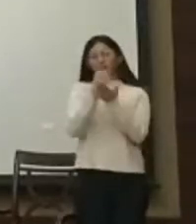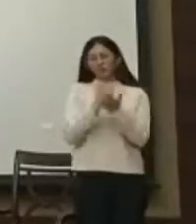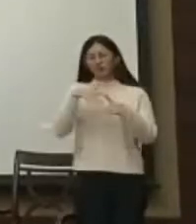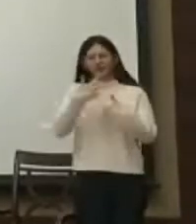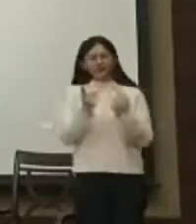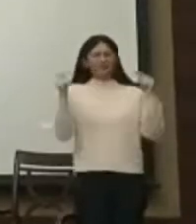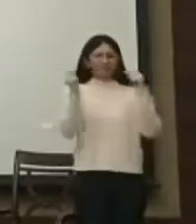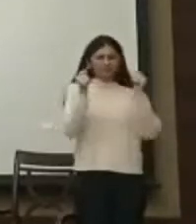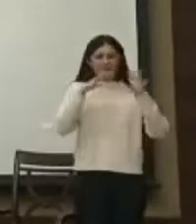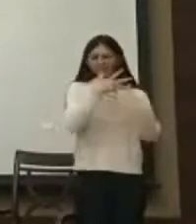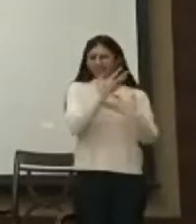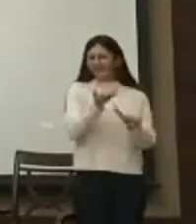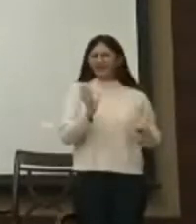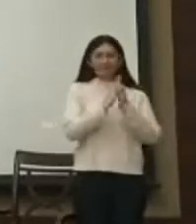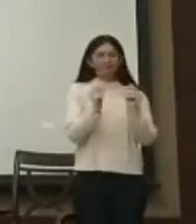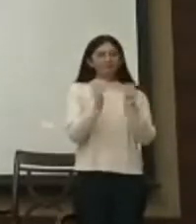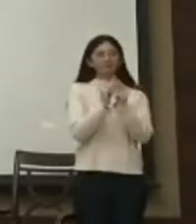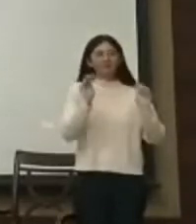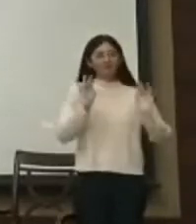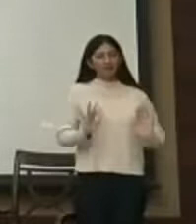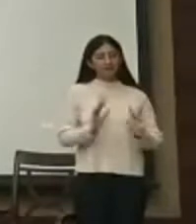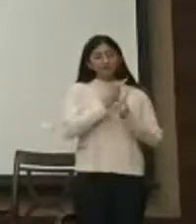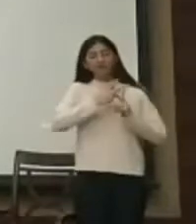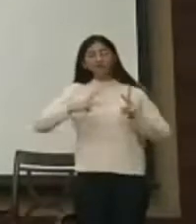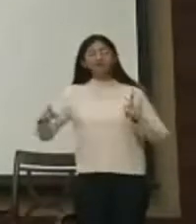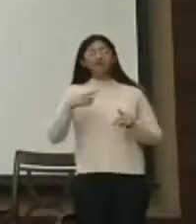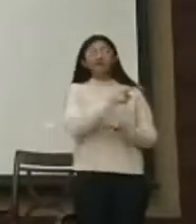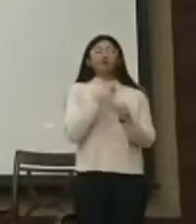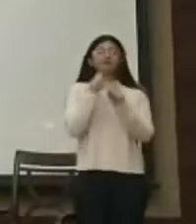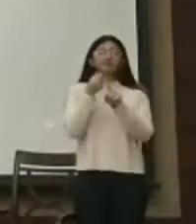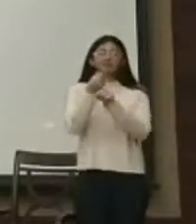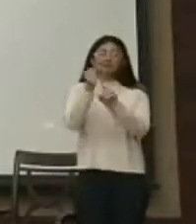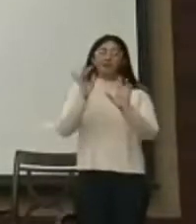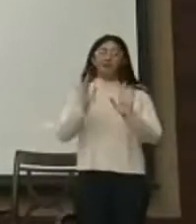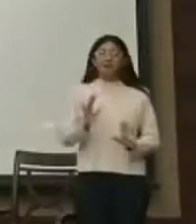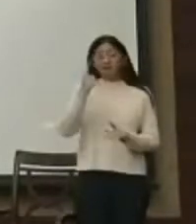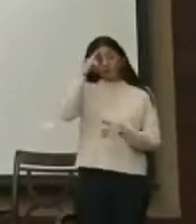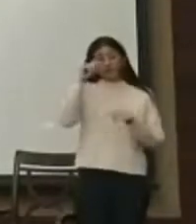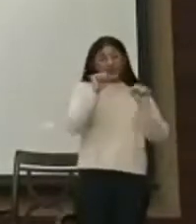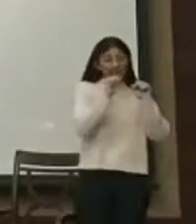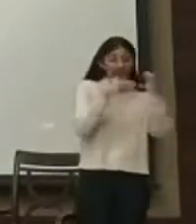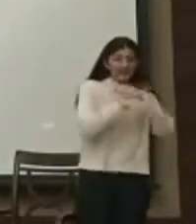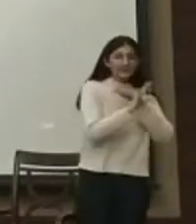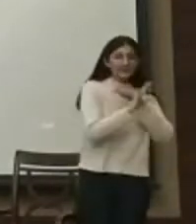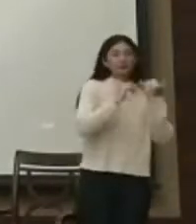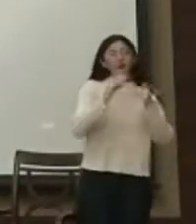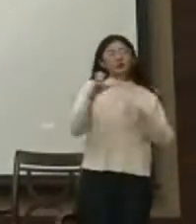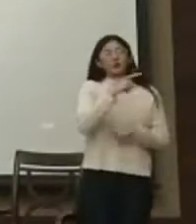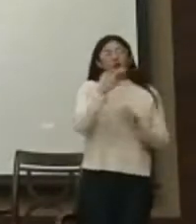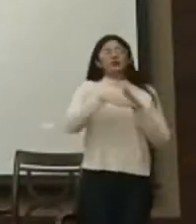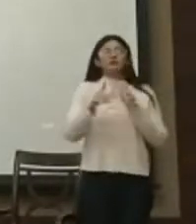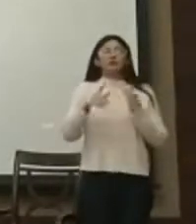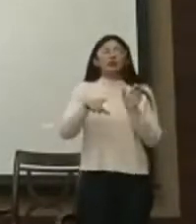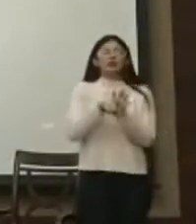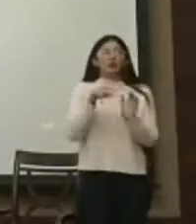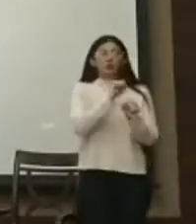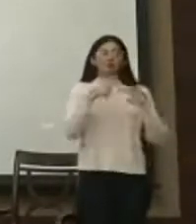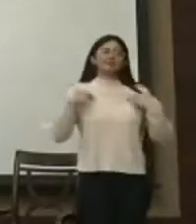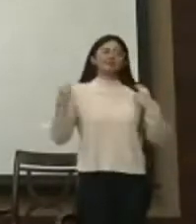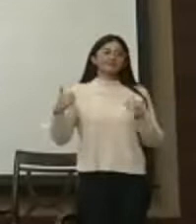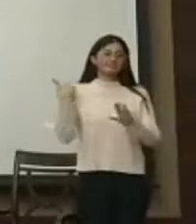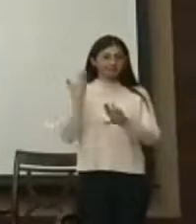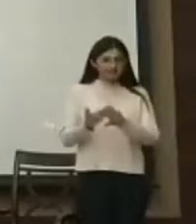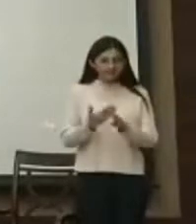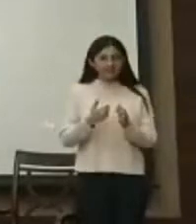and he has appeared in several important cases before constitution benches of the Supreme Court during his legal career. He was appointed as